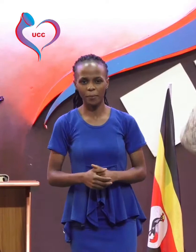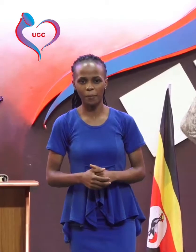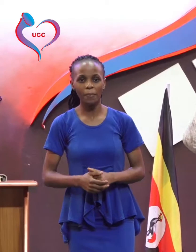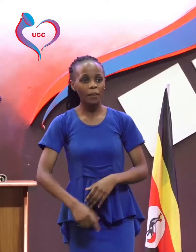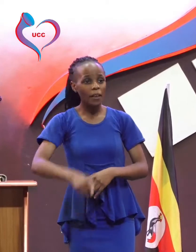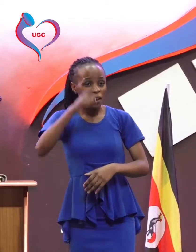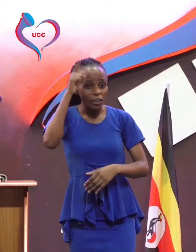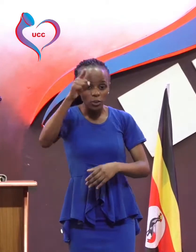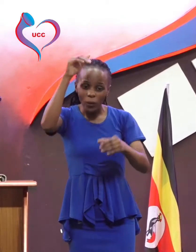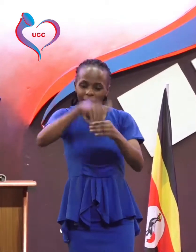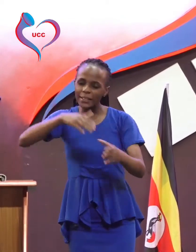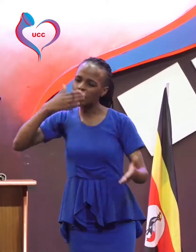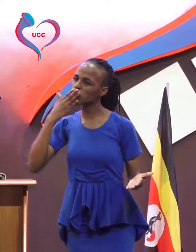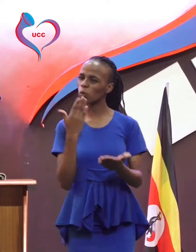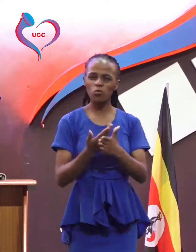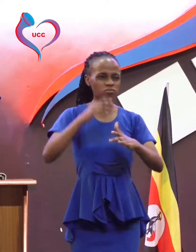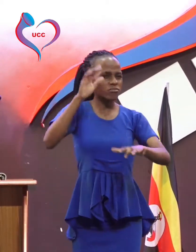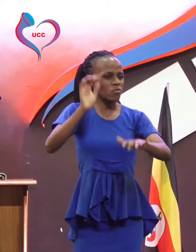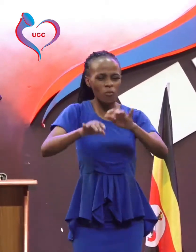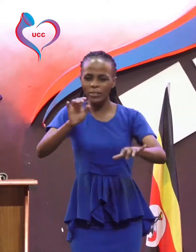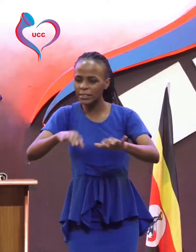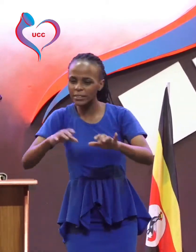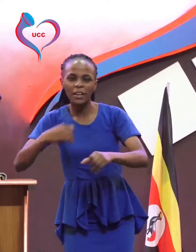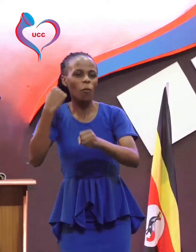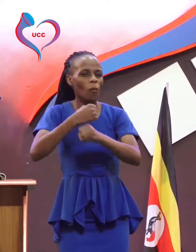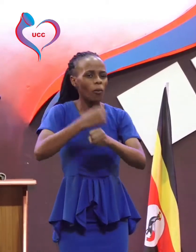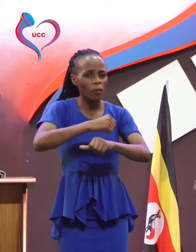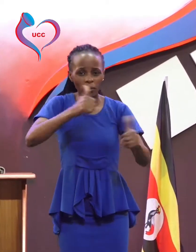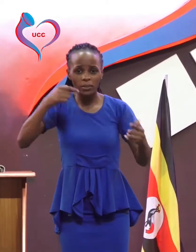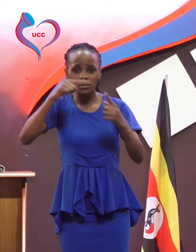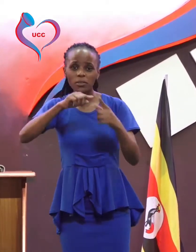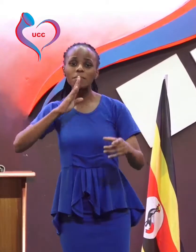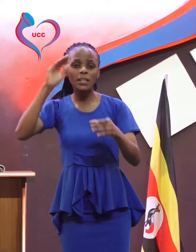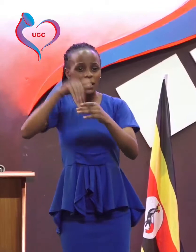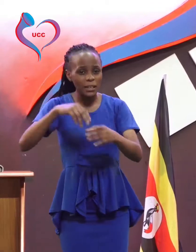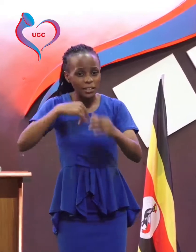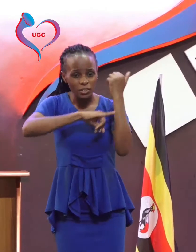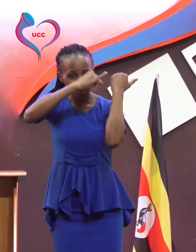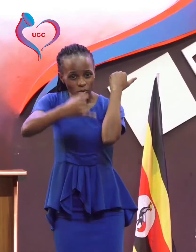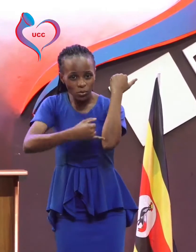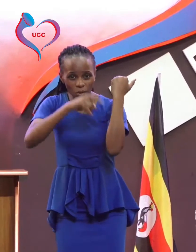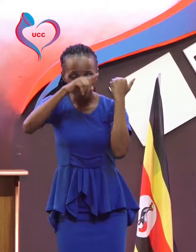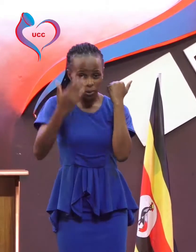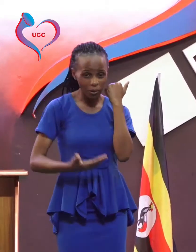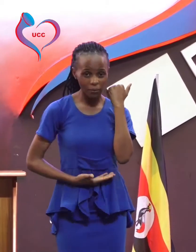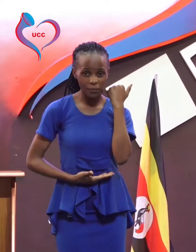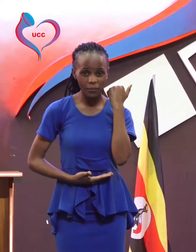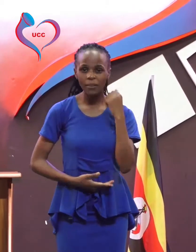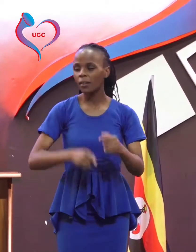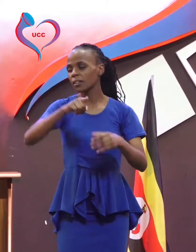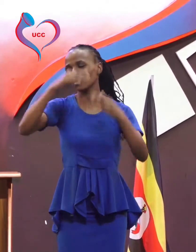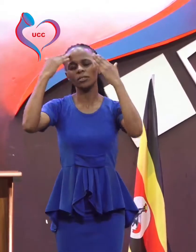sons of God, you are in a good office. To be in that office in which you